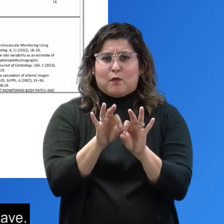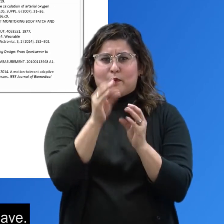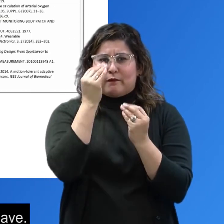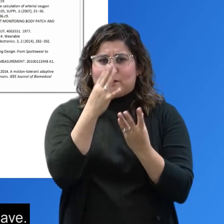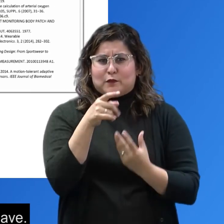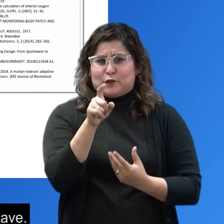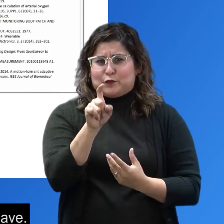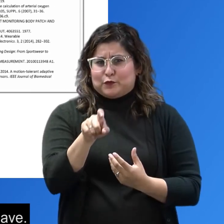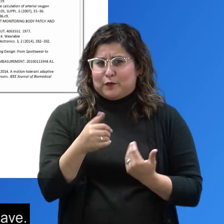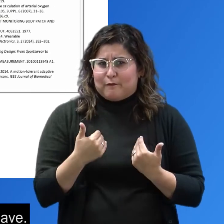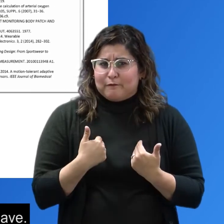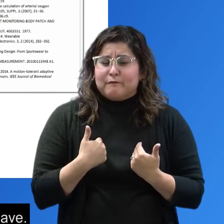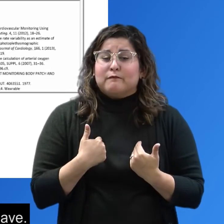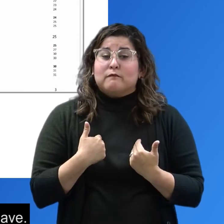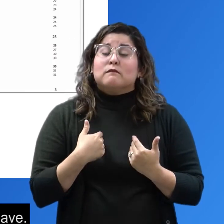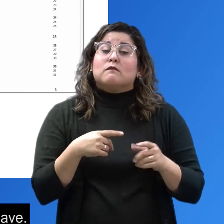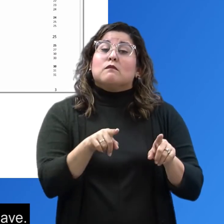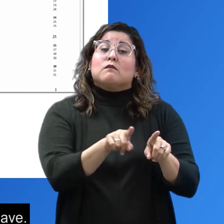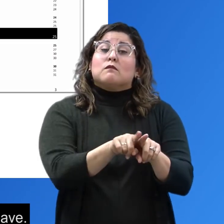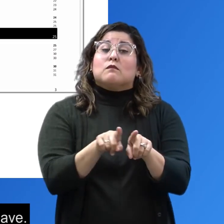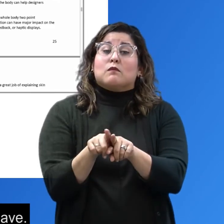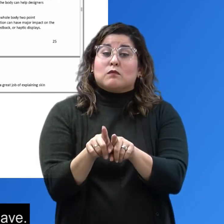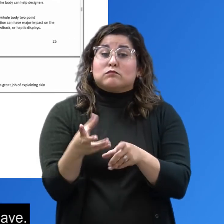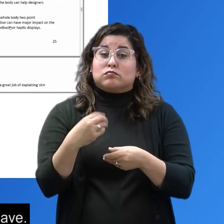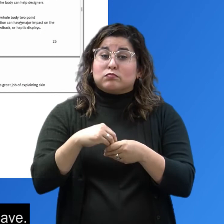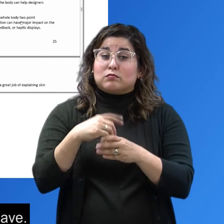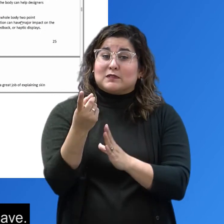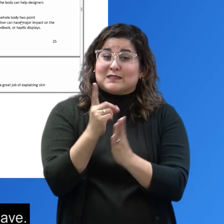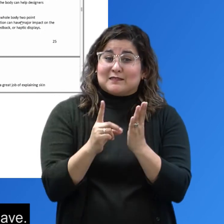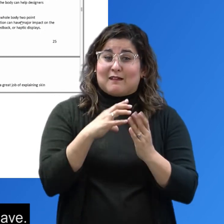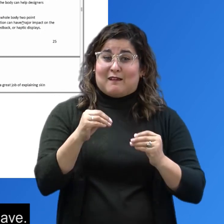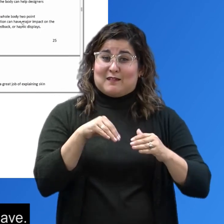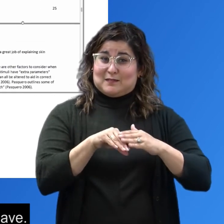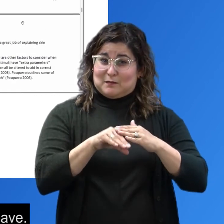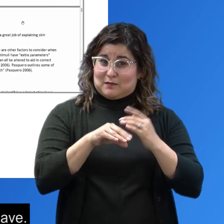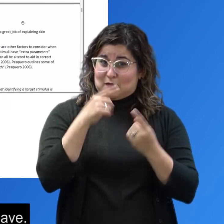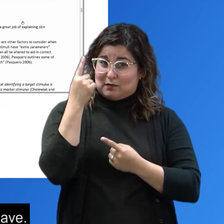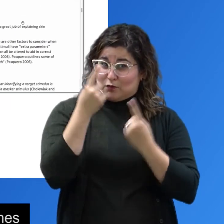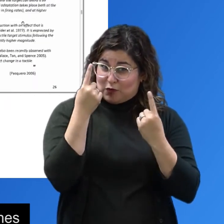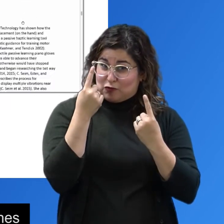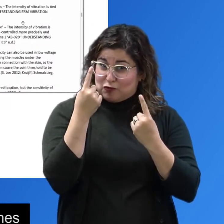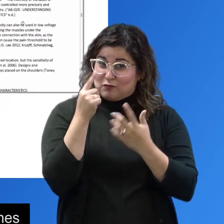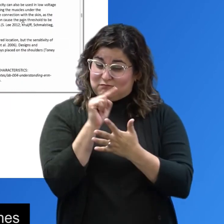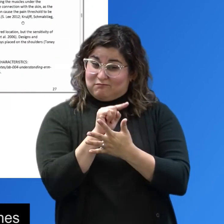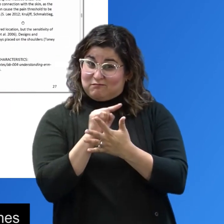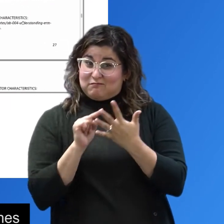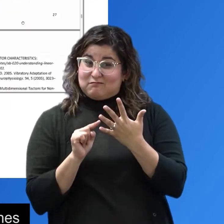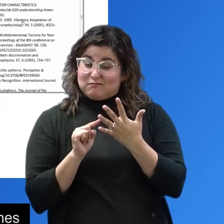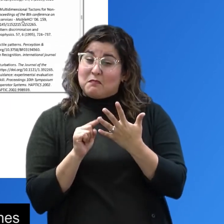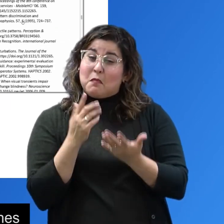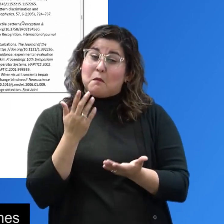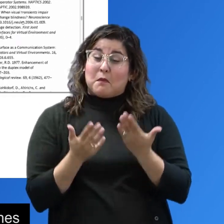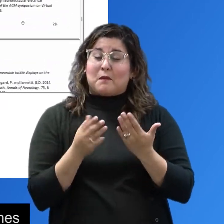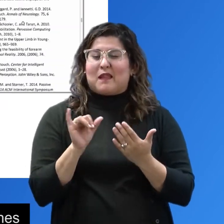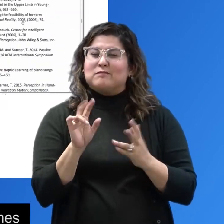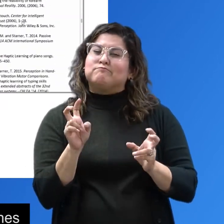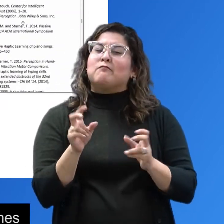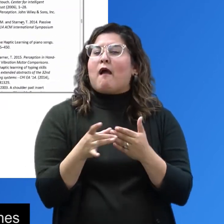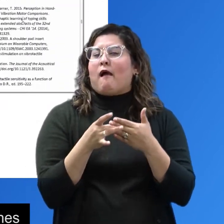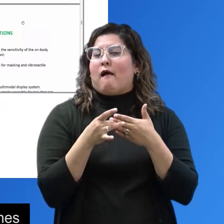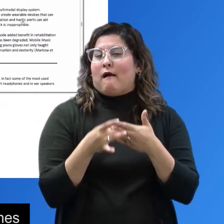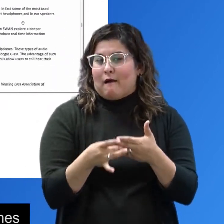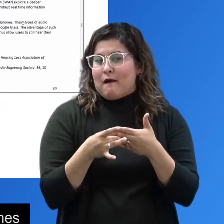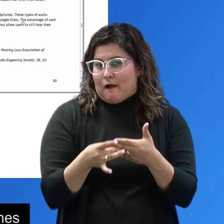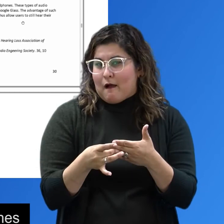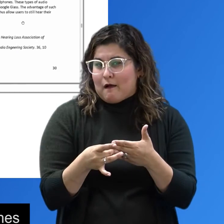that you should have. It also contains design and accessibility considerations. These considerations might be thought of as guidelines